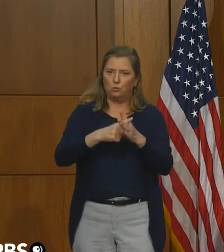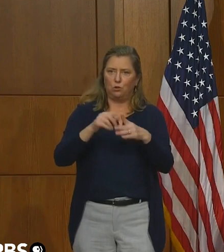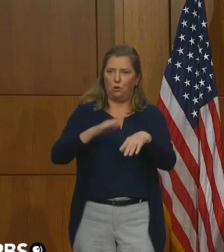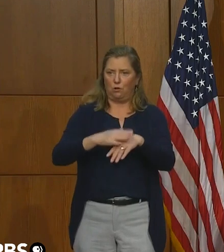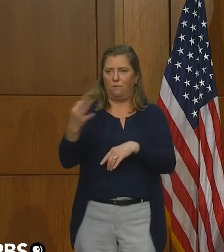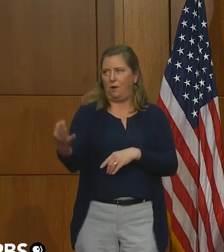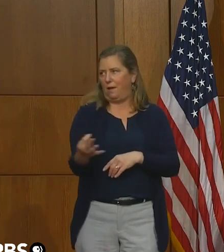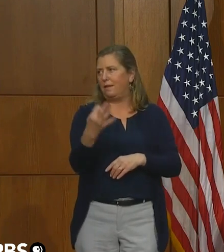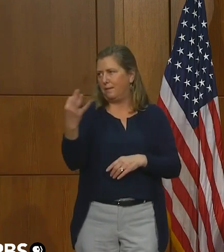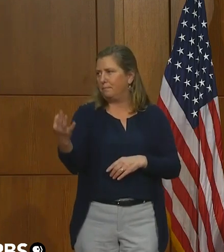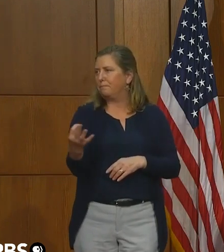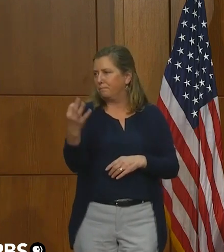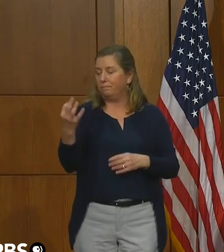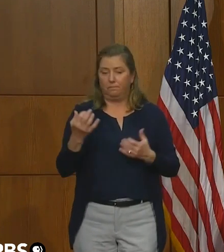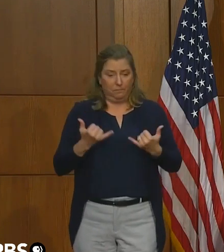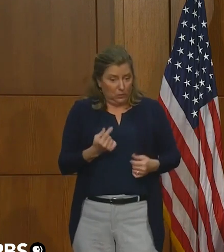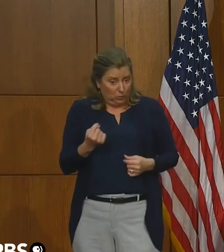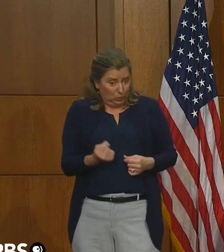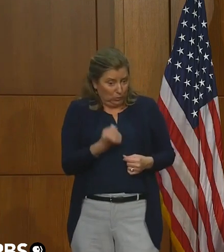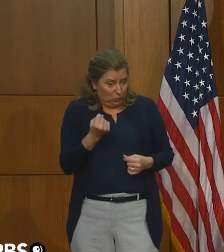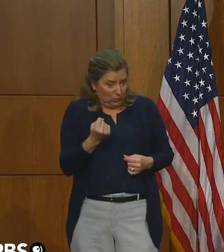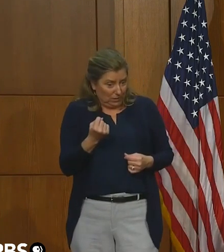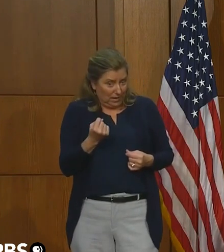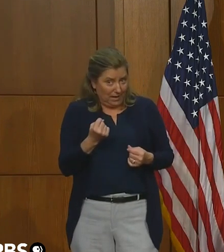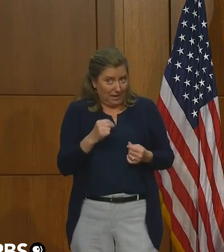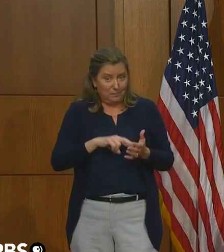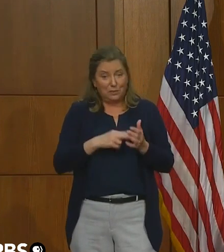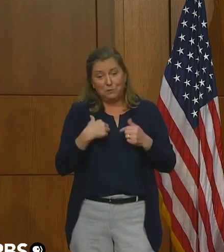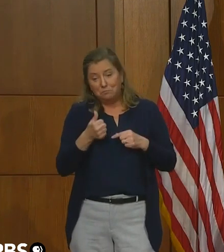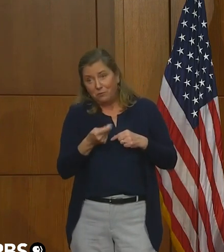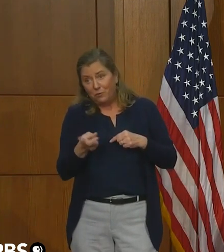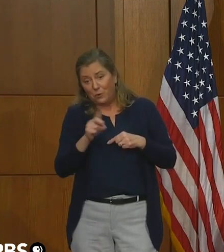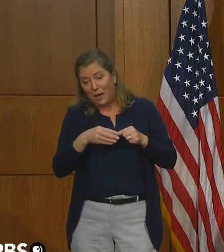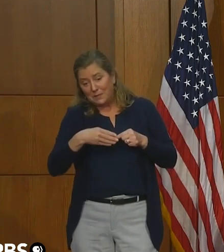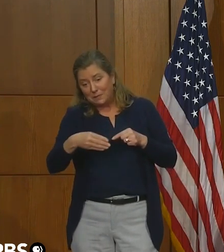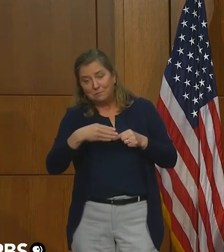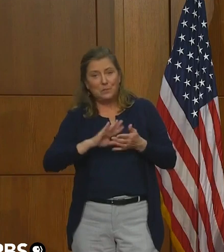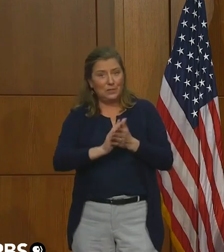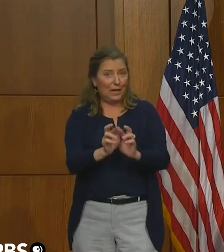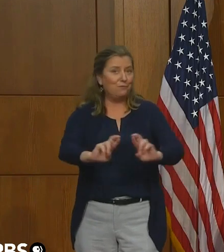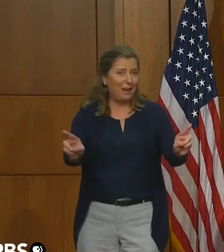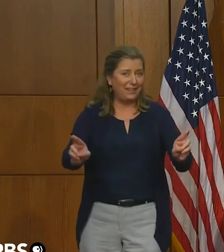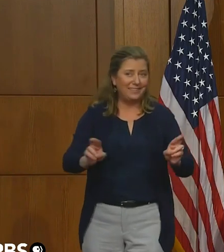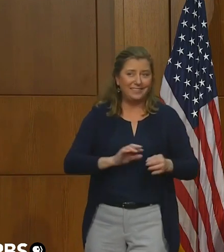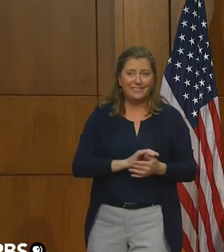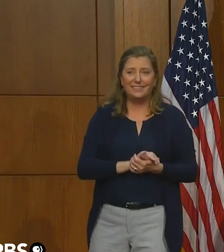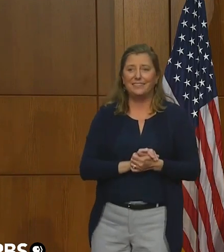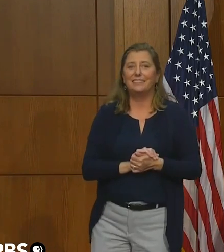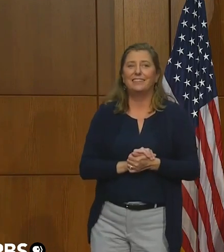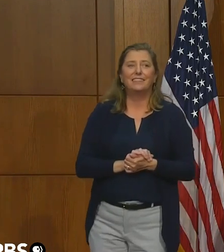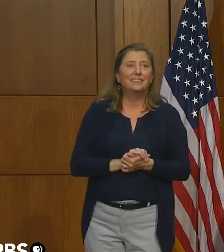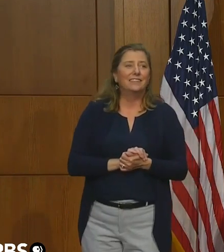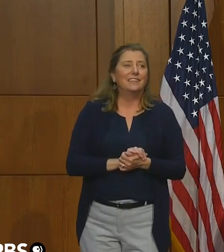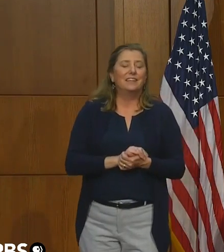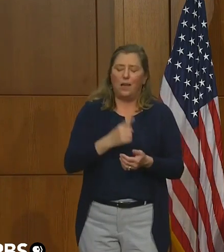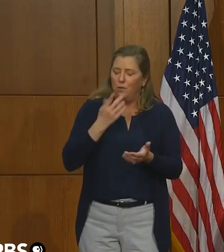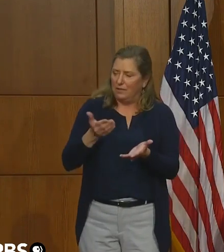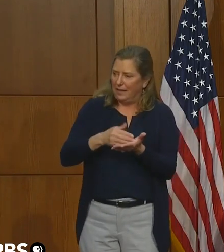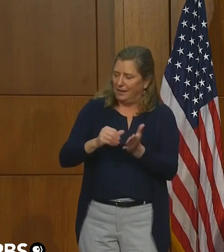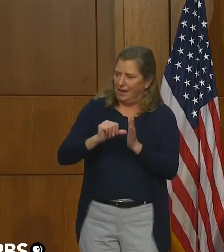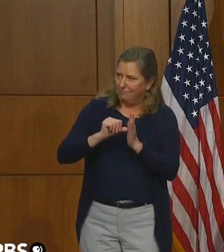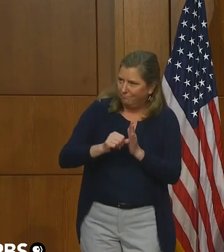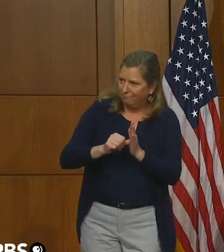on Friday. So today's Tuesday, so you have a few days to get ready. But again, I'll reiterate